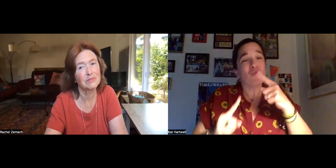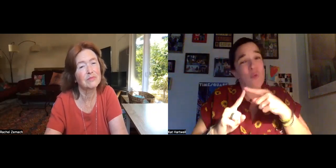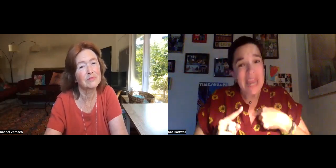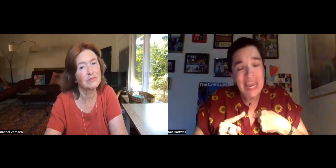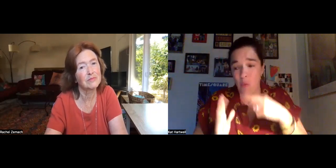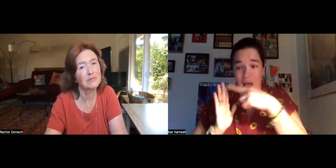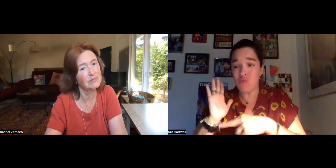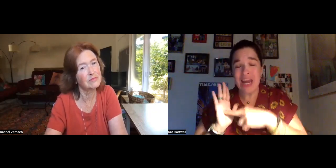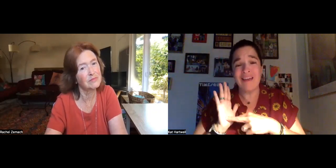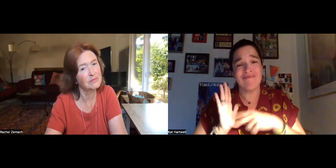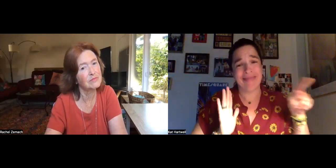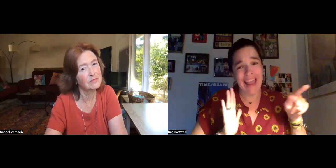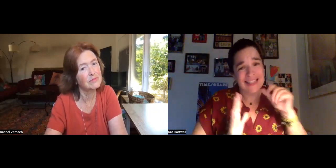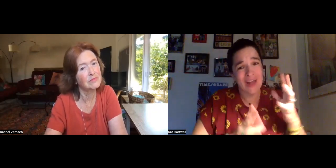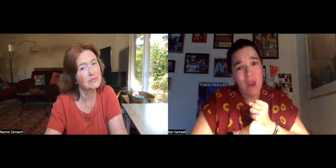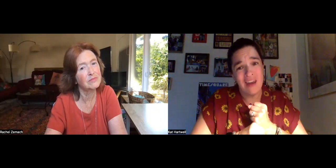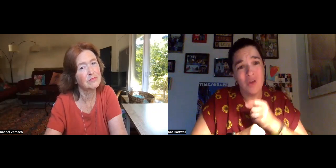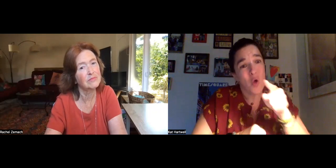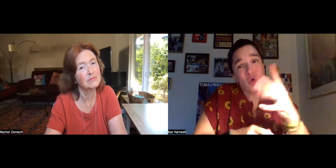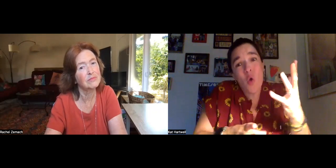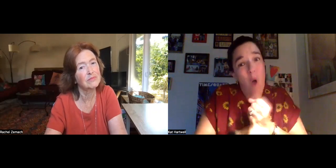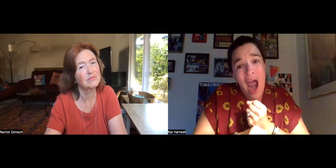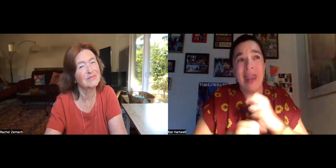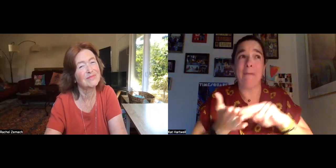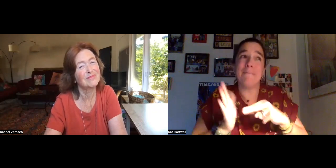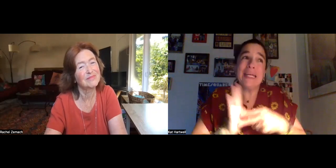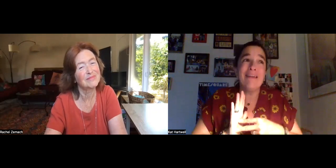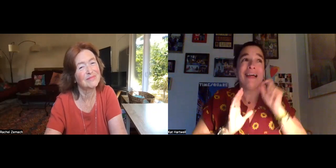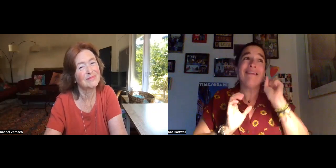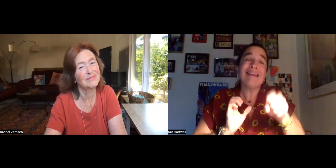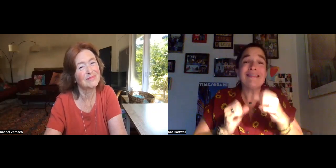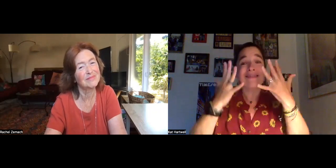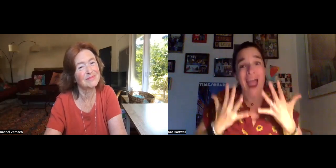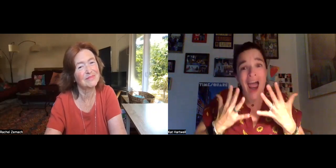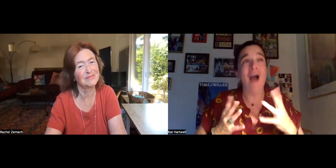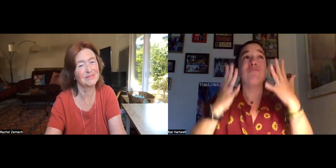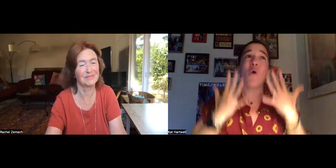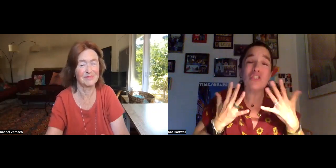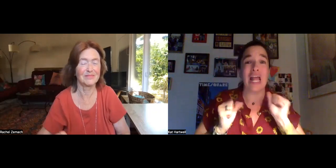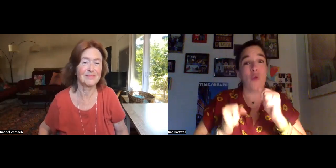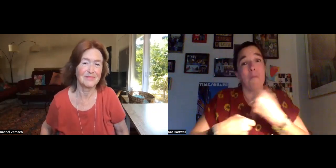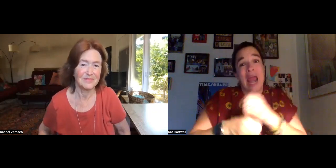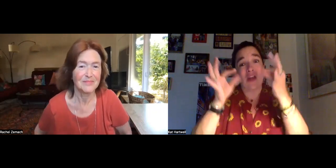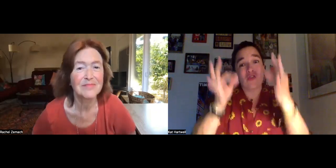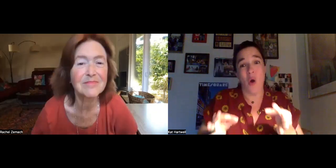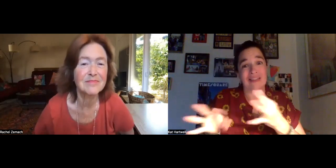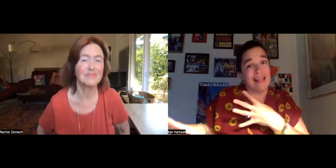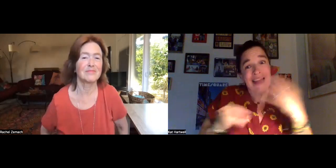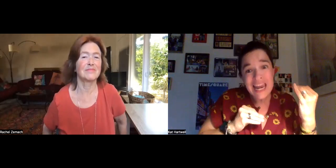For me, when I'm reading, they didn't win. You won. I mean, that unfortunately, you made a choice to